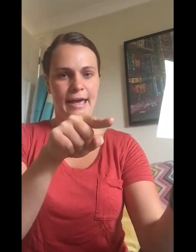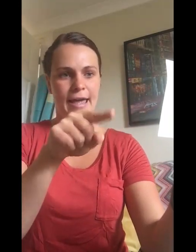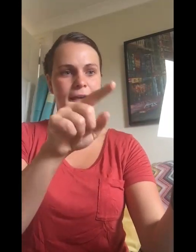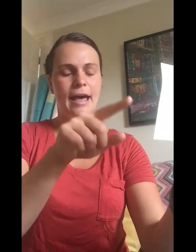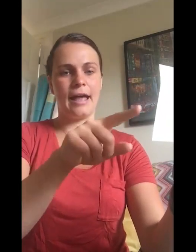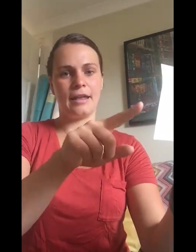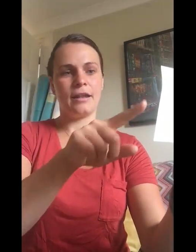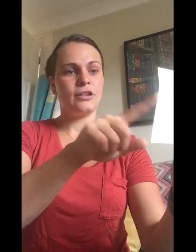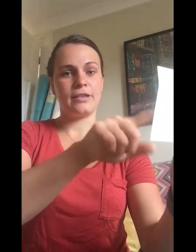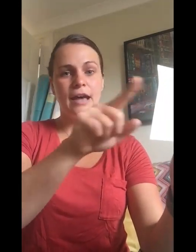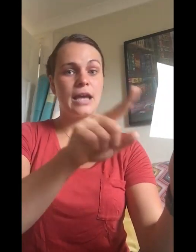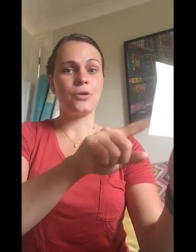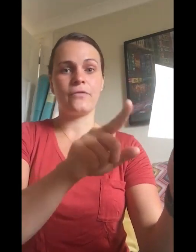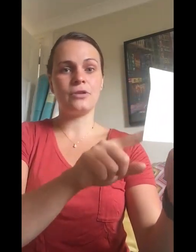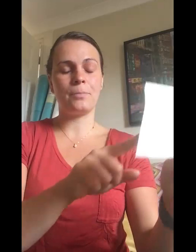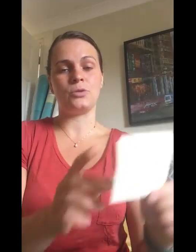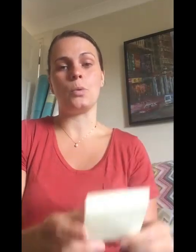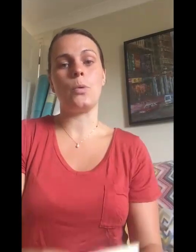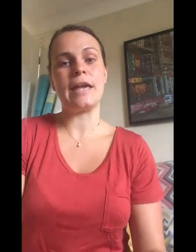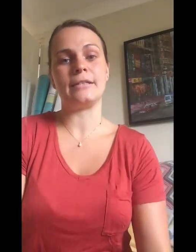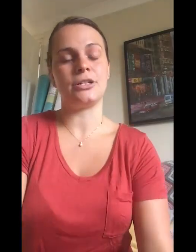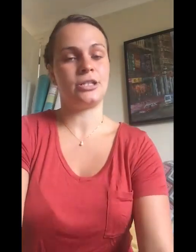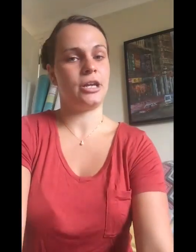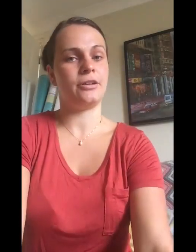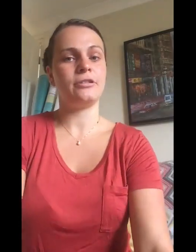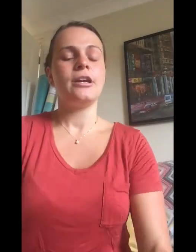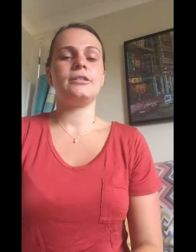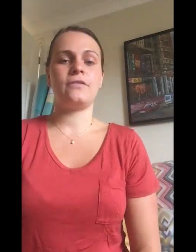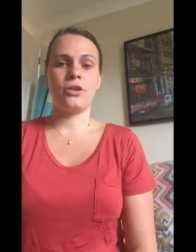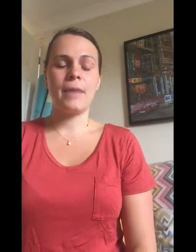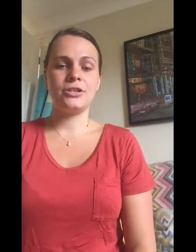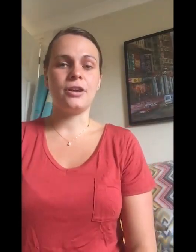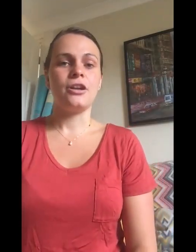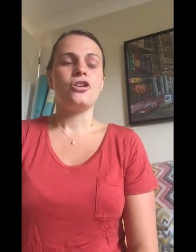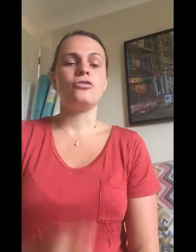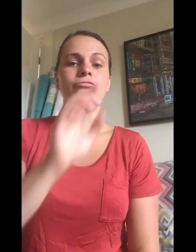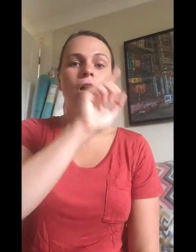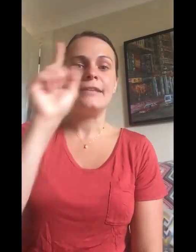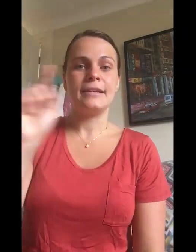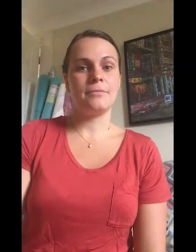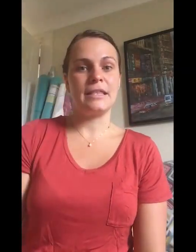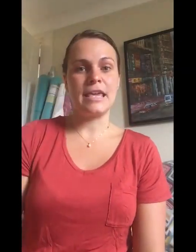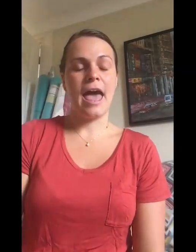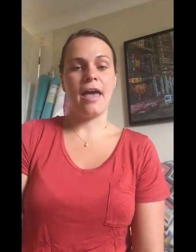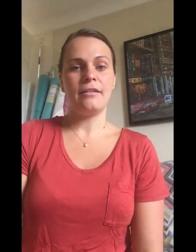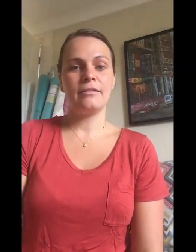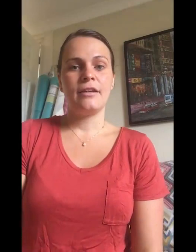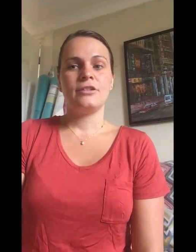okay? And then, so that's how your numbers will always look to you. So if you imagine you're writing them in the air, so